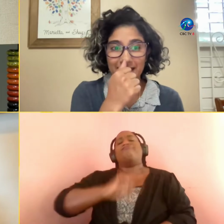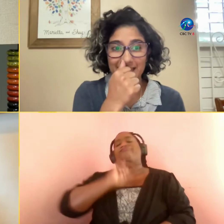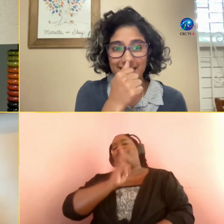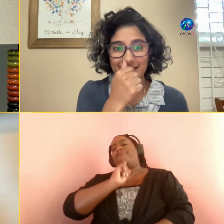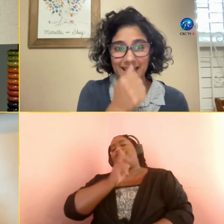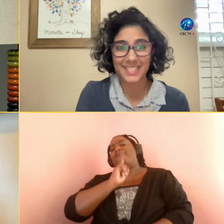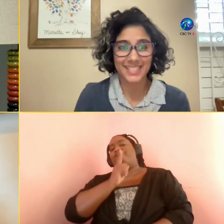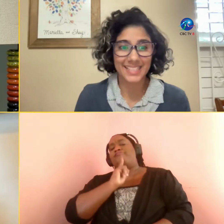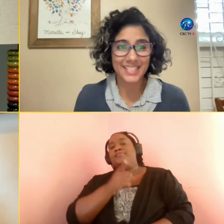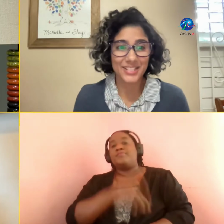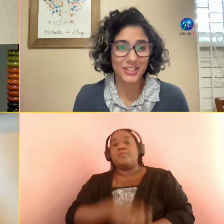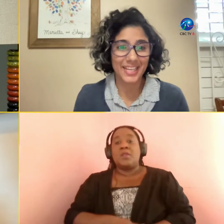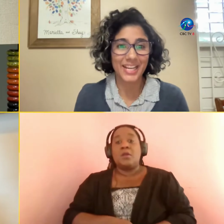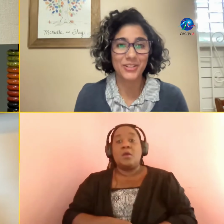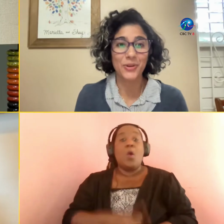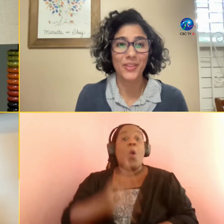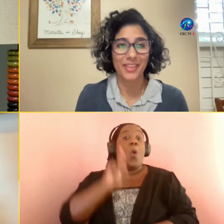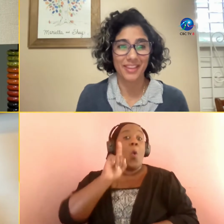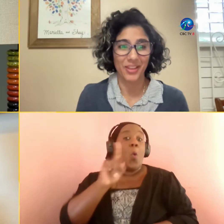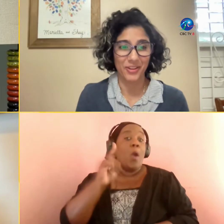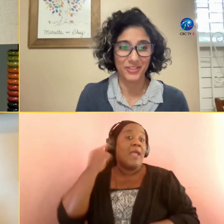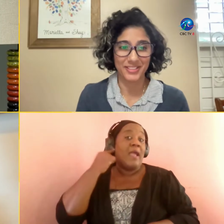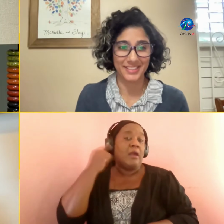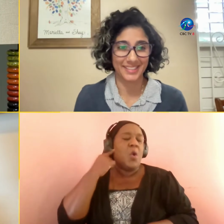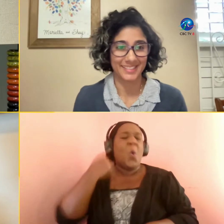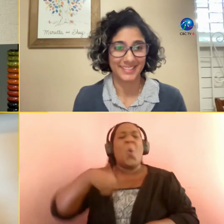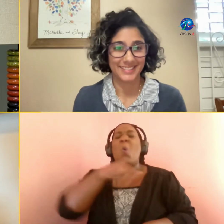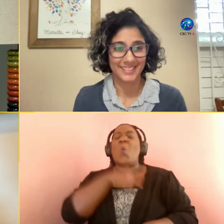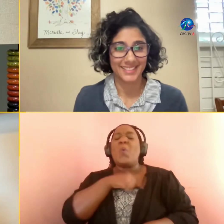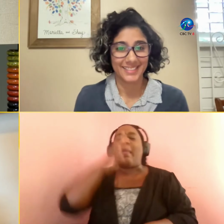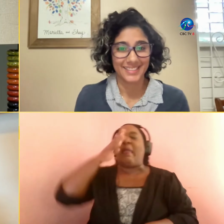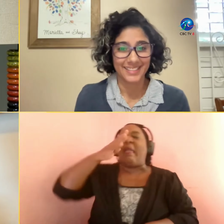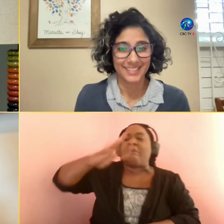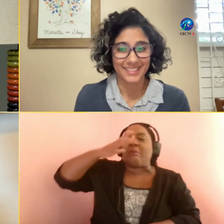definitely one of the senses that's easier to ignore than the others.